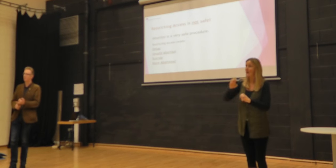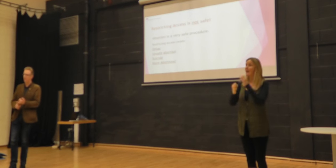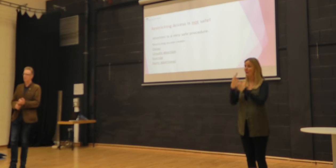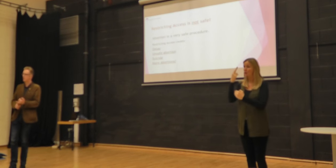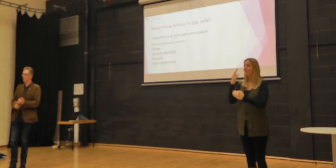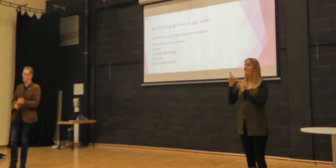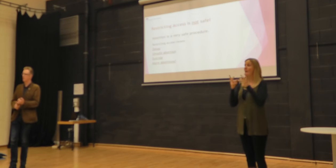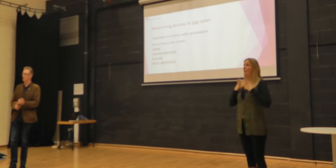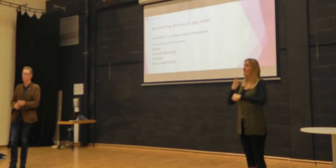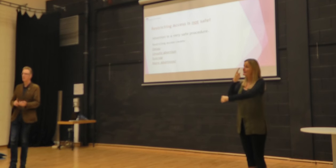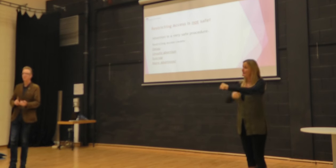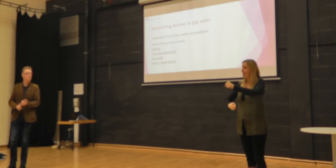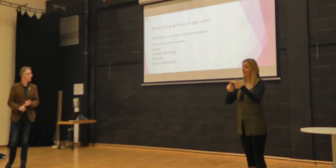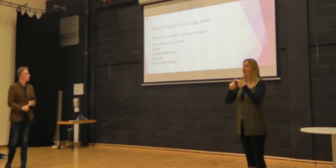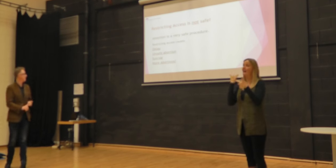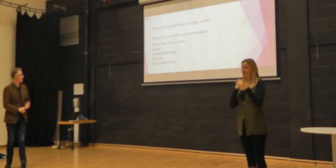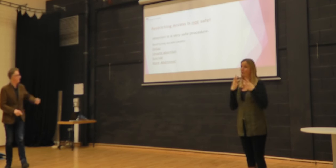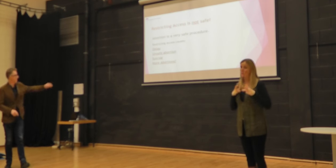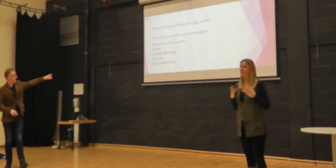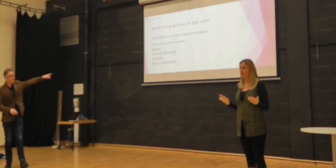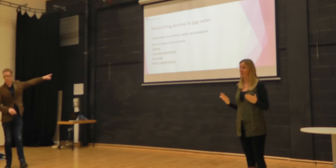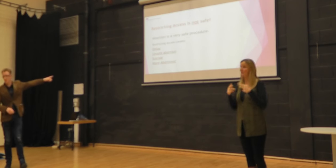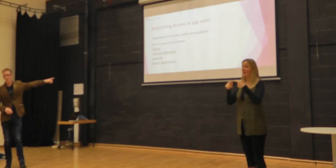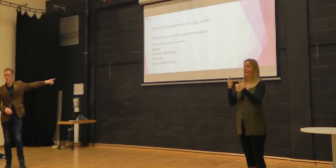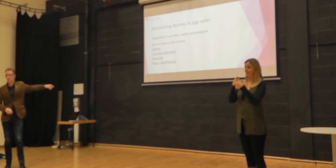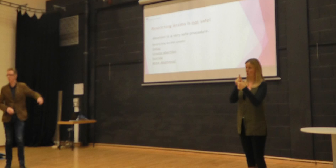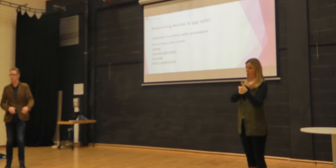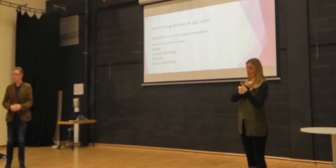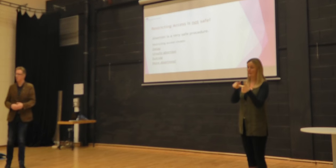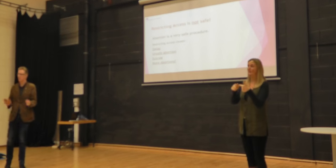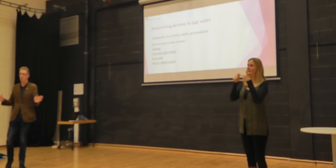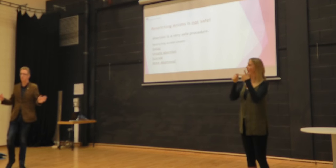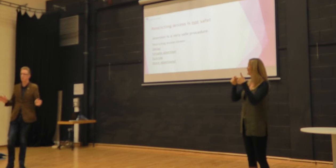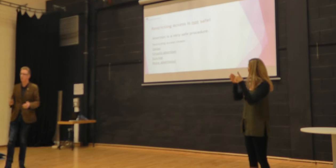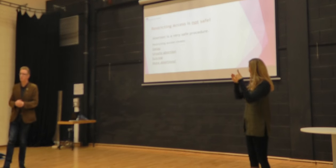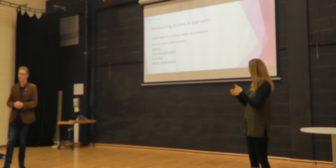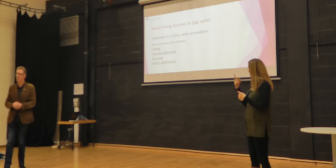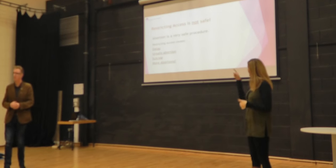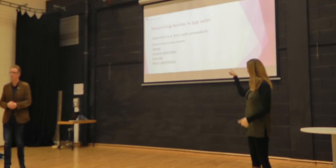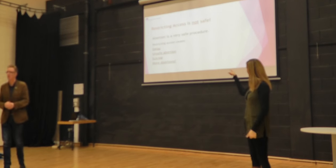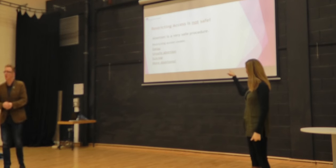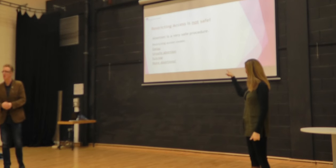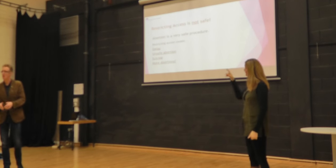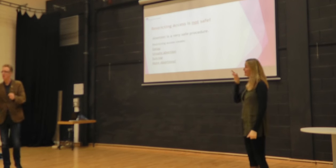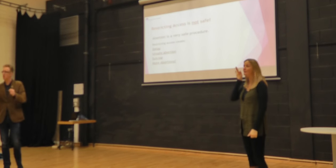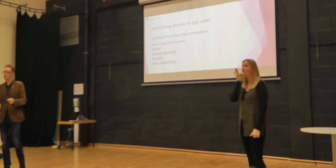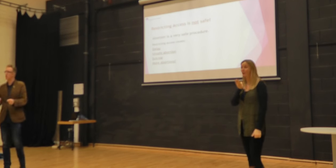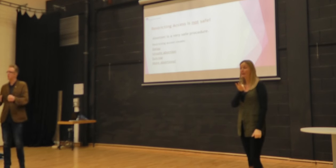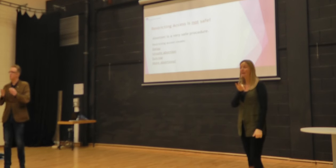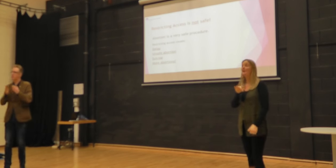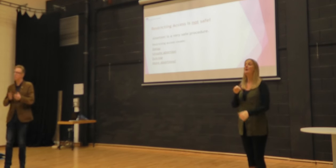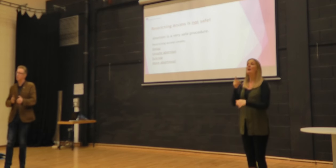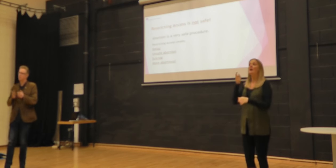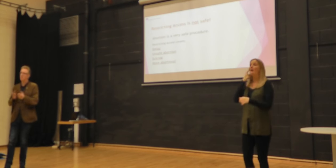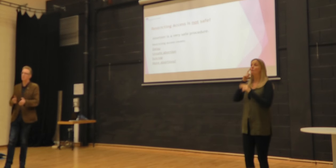women. Right? That's one reason. The second reason is the last one. I think it's the most ironic thing. In